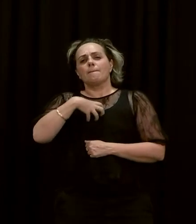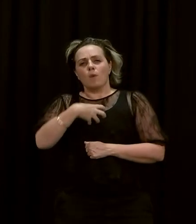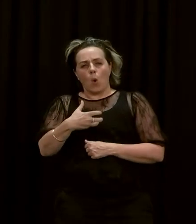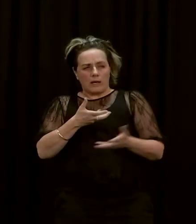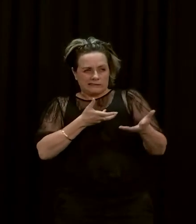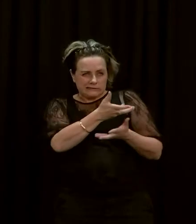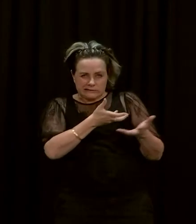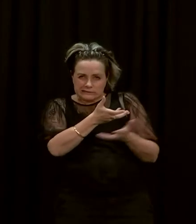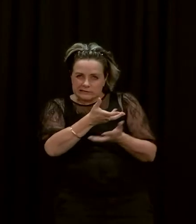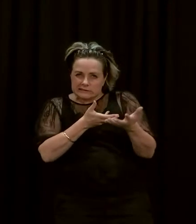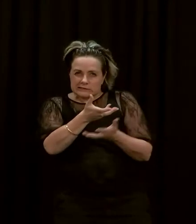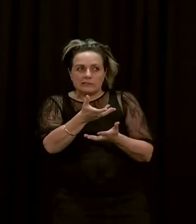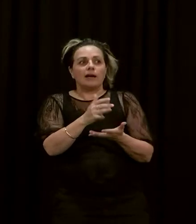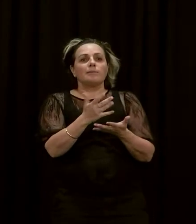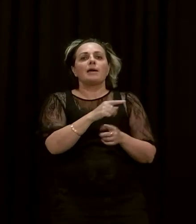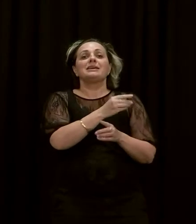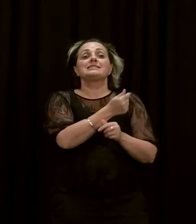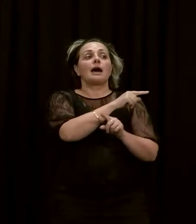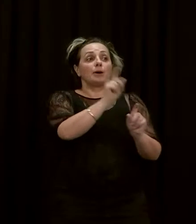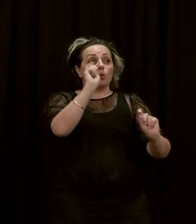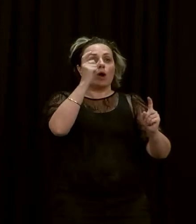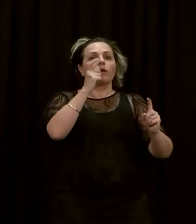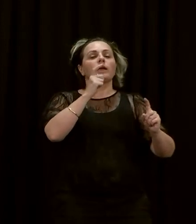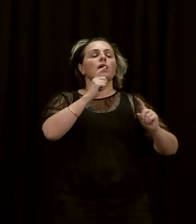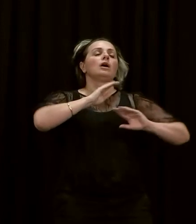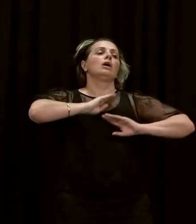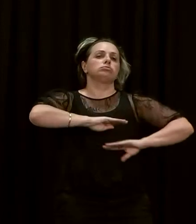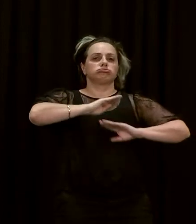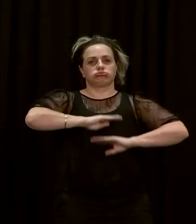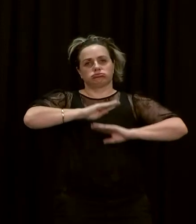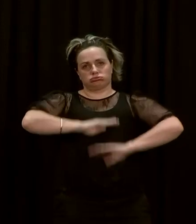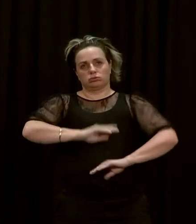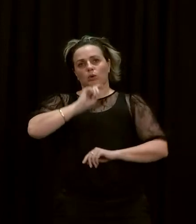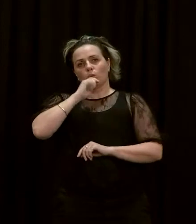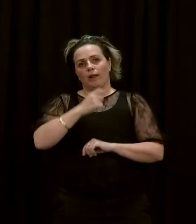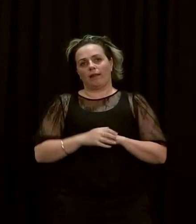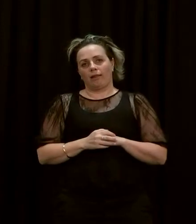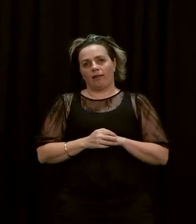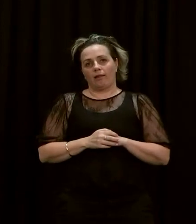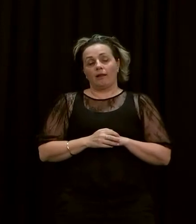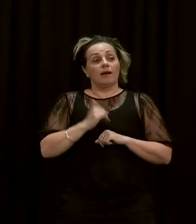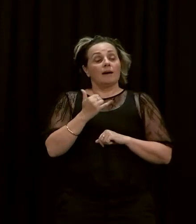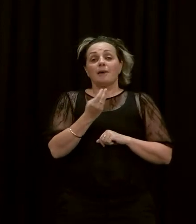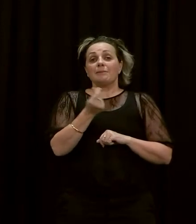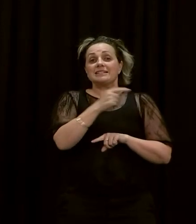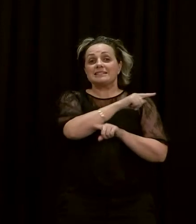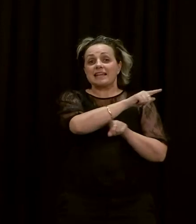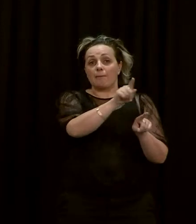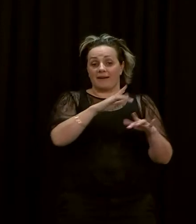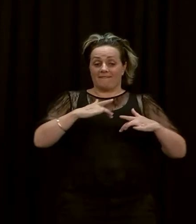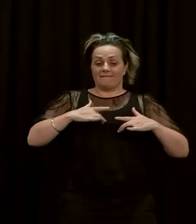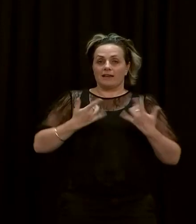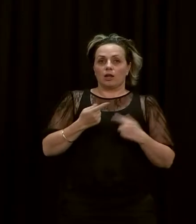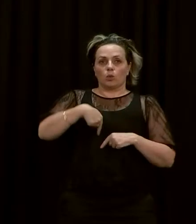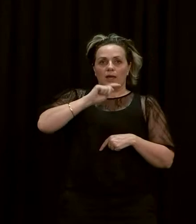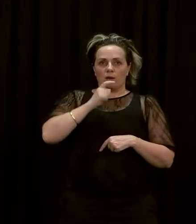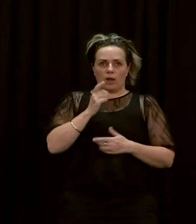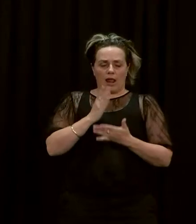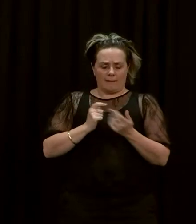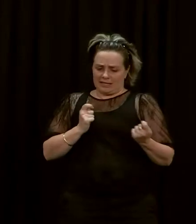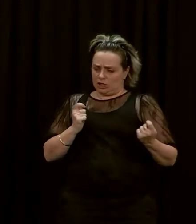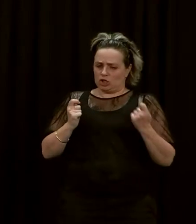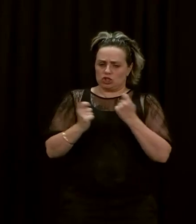that, that may satisfy some of the concerns that exist. There may potentially be a view out there that we are fundamentally going to change